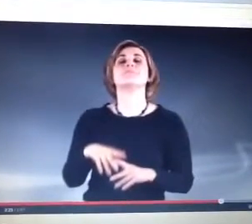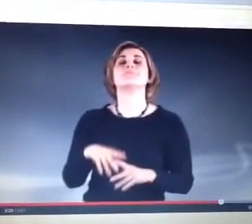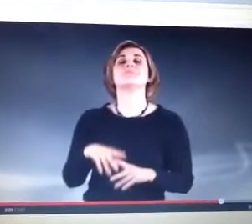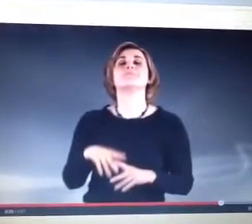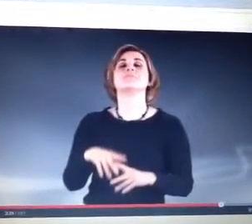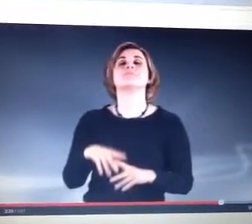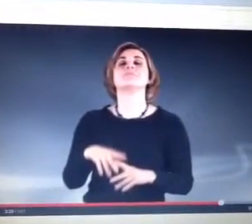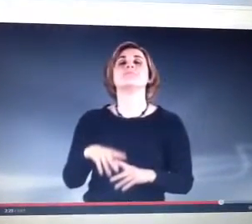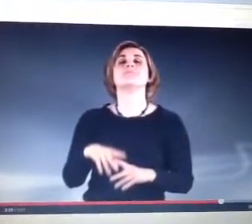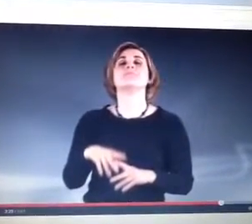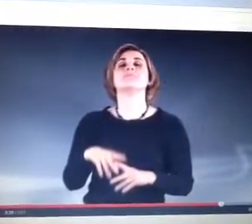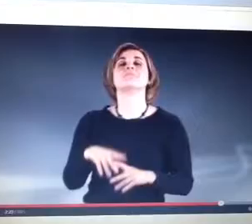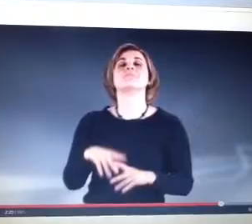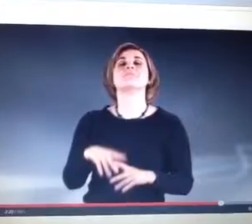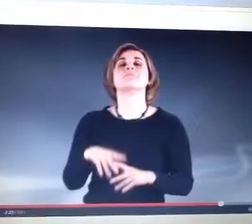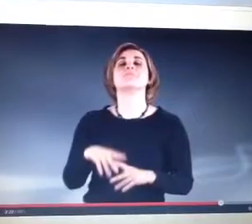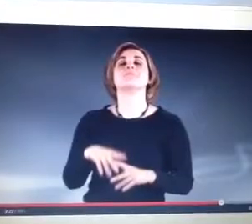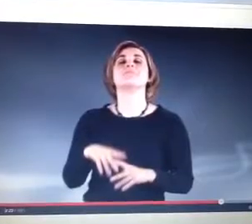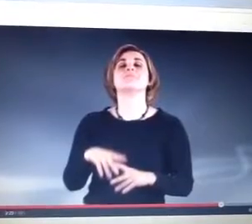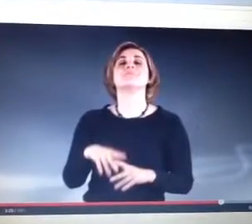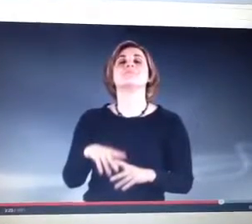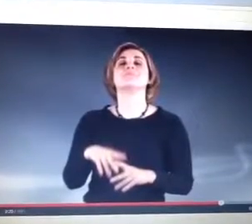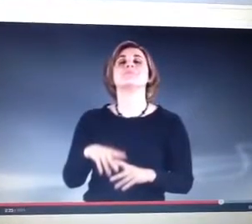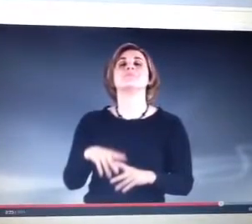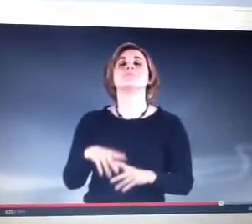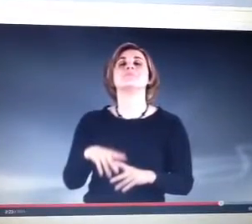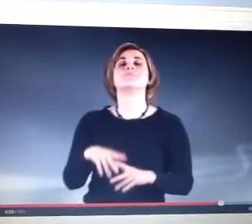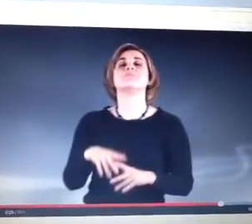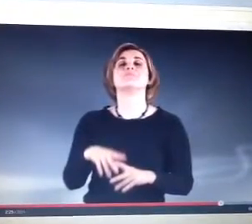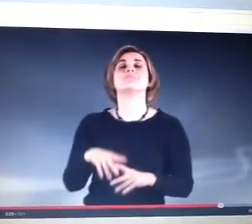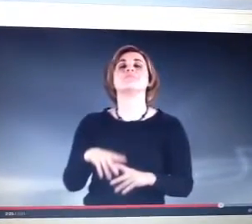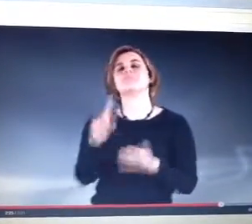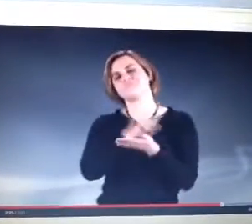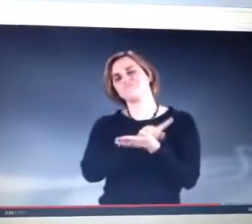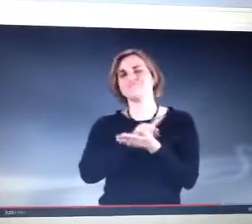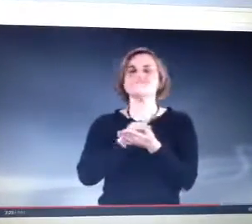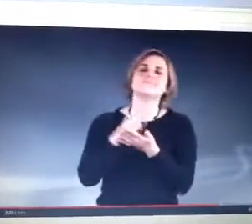what we were going to do because I wanted to let him down gently.